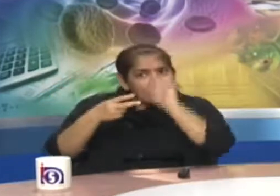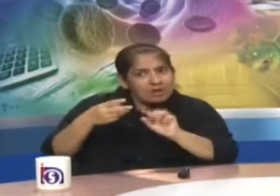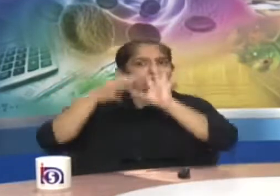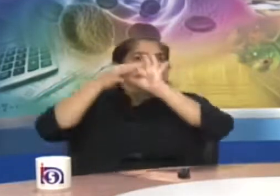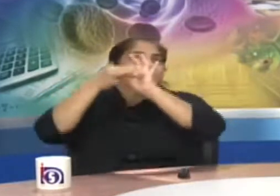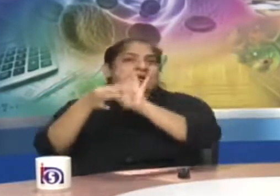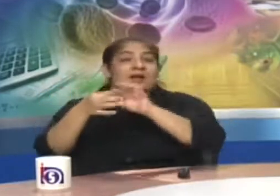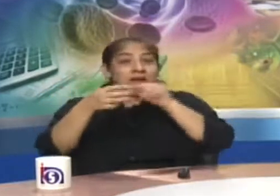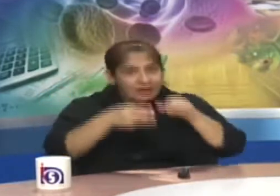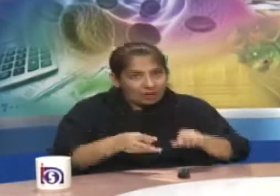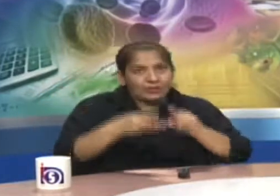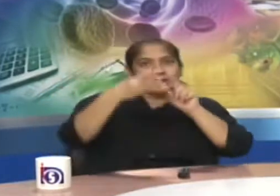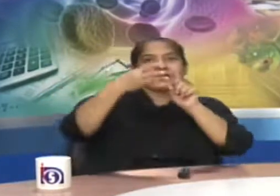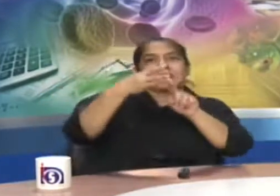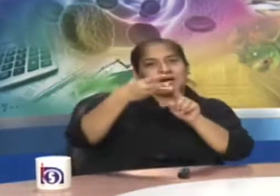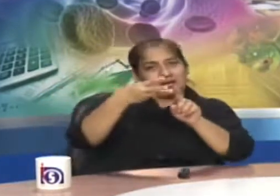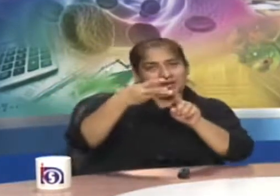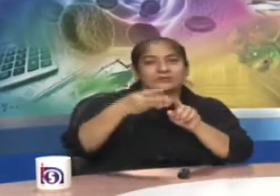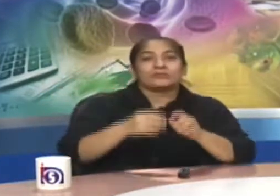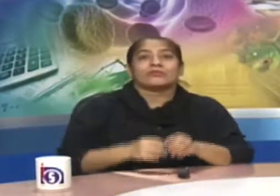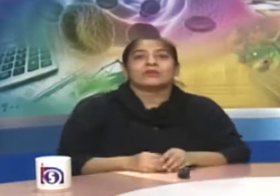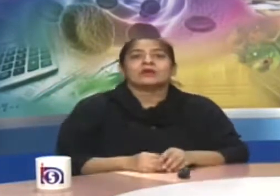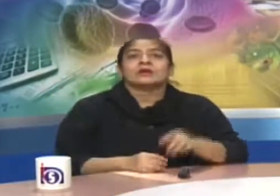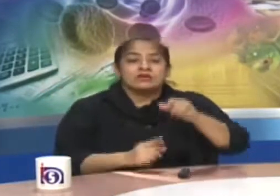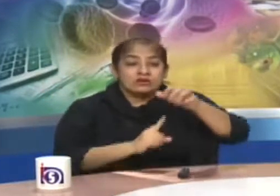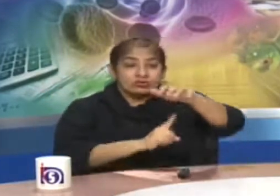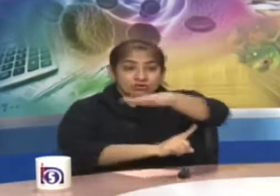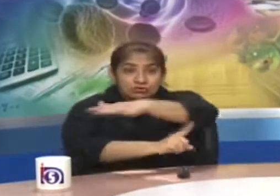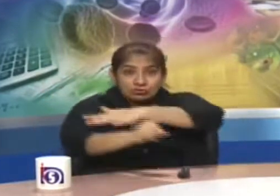all the 3 points as a separate.